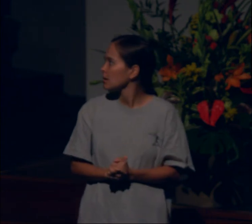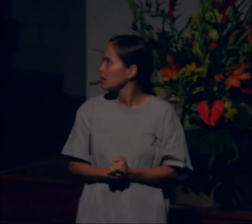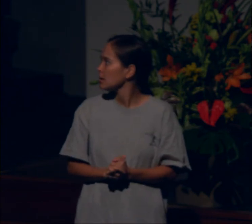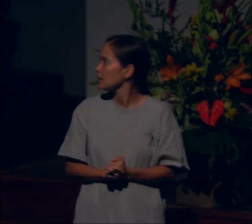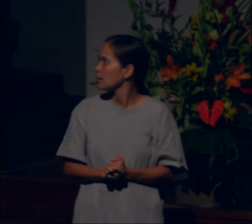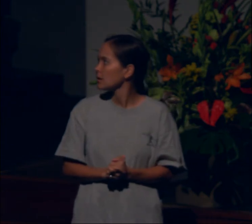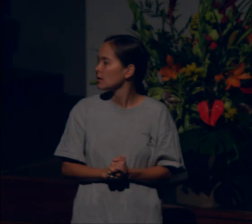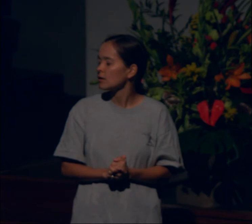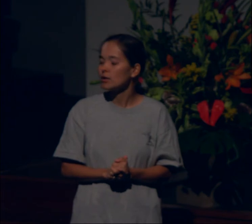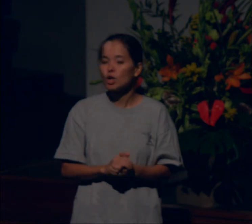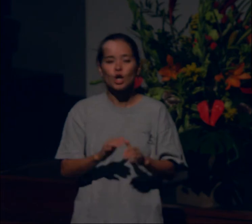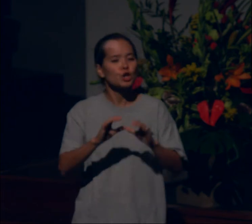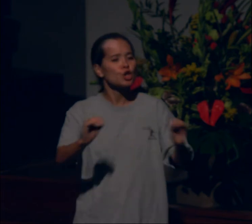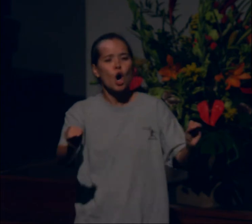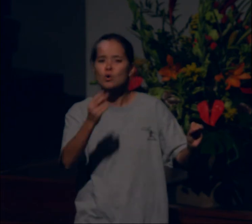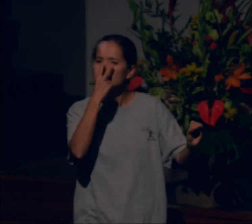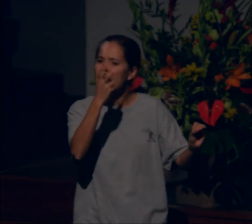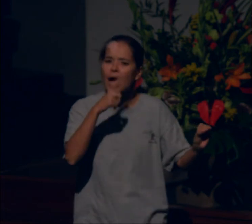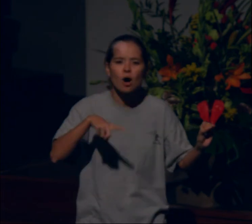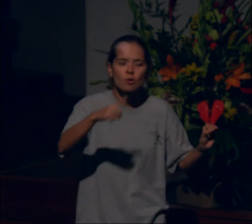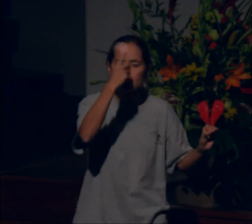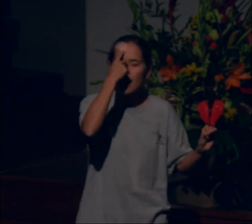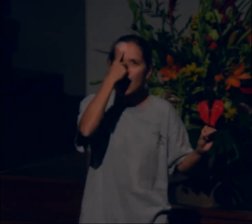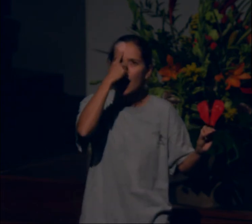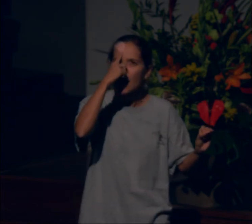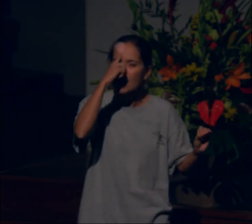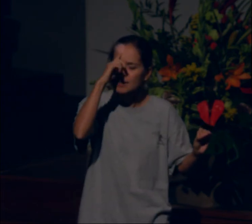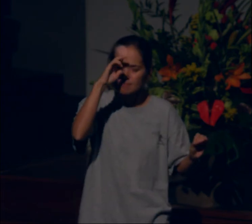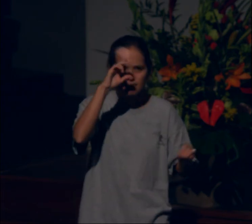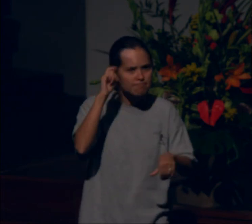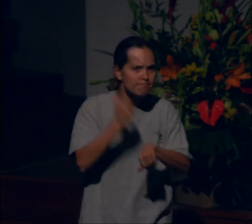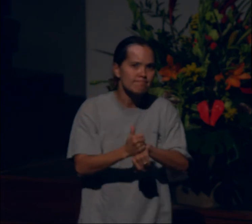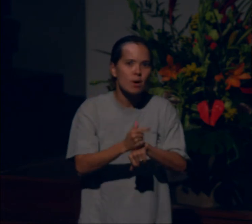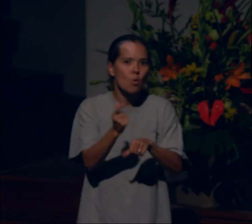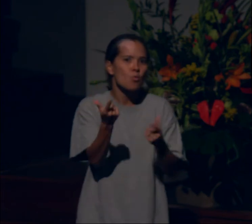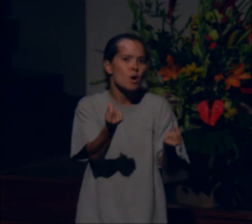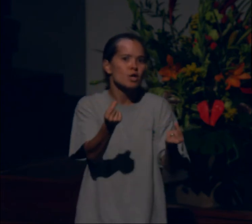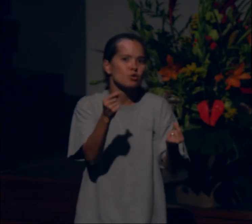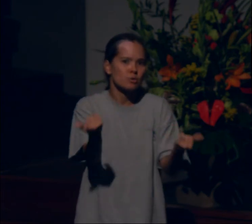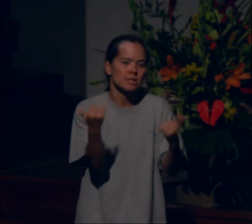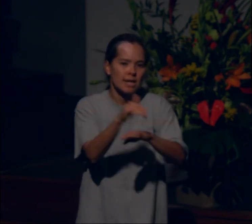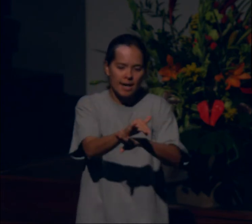You shouldn't have any doubt in your mind about what you're supposed to do tonight